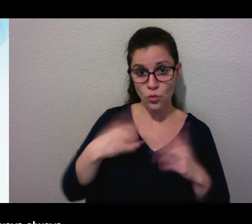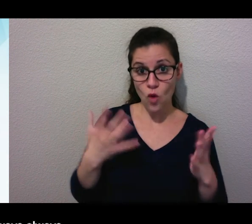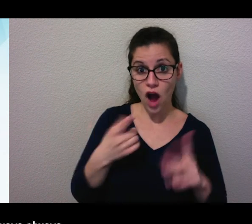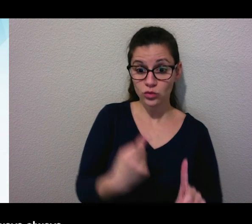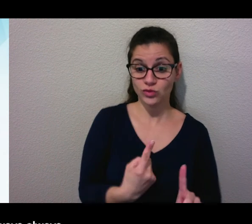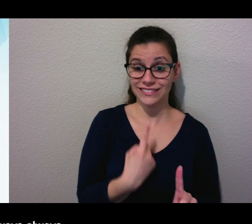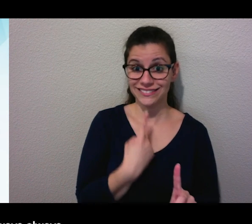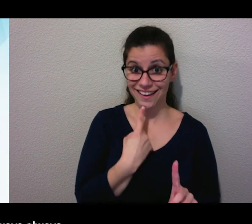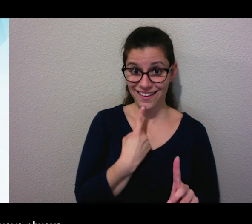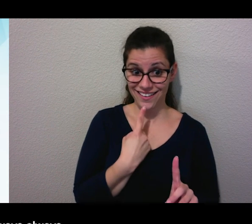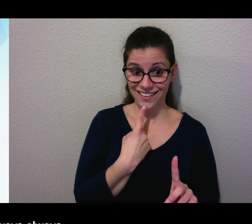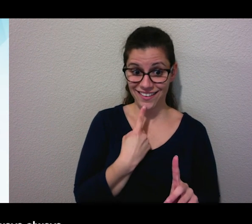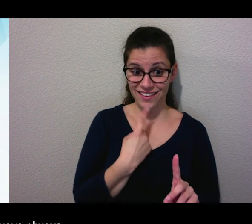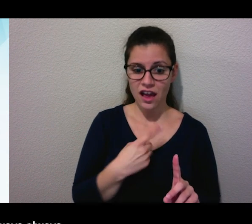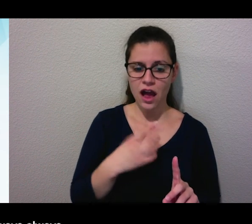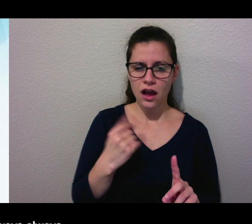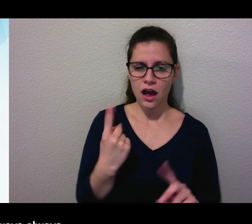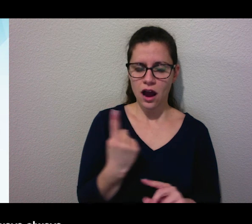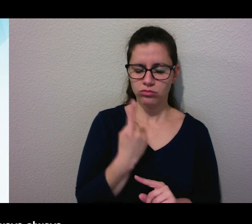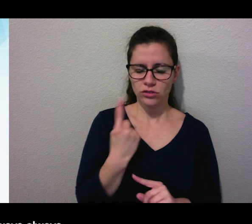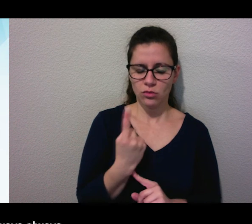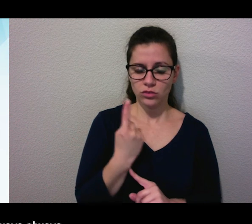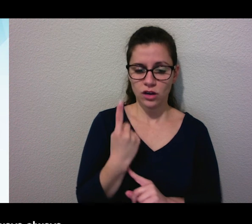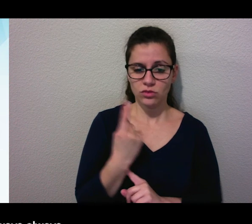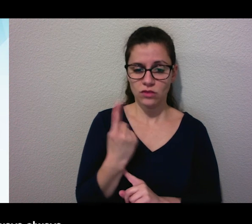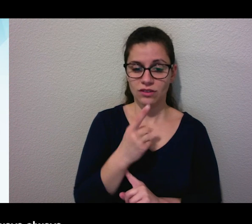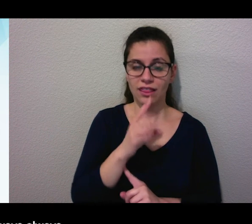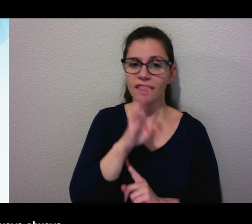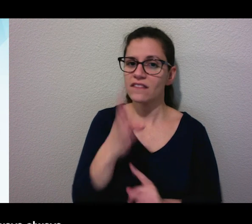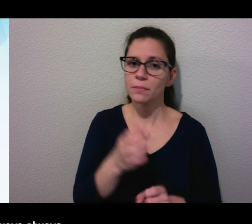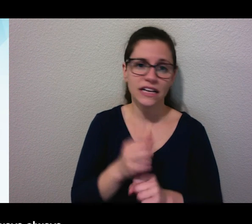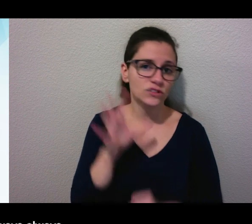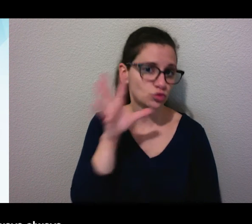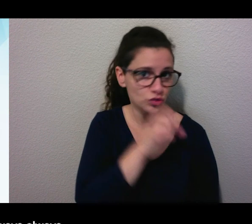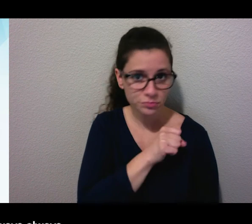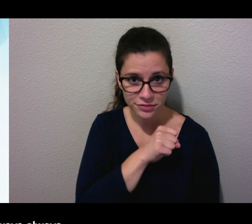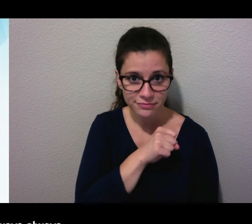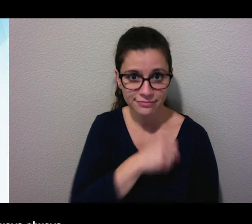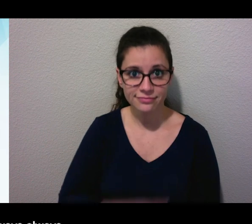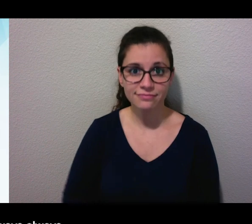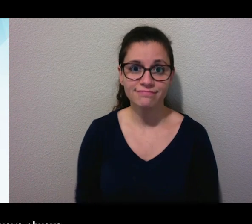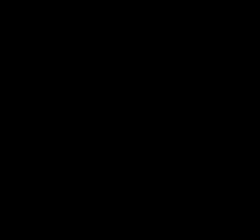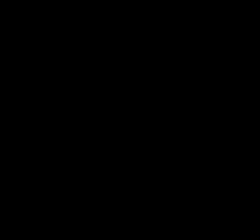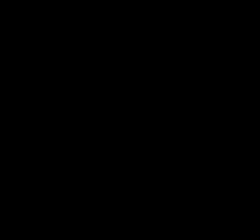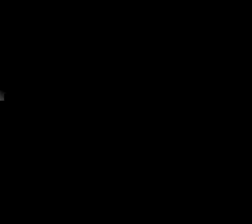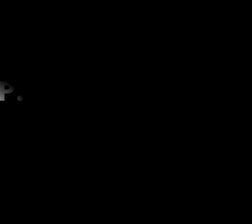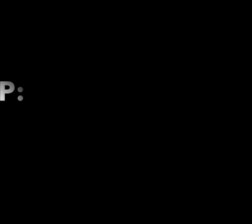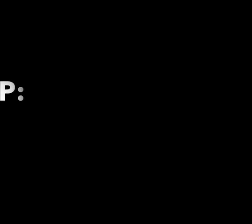saying. And always, always, always never make an assumption.